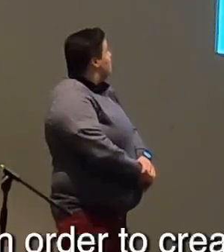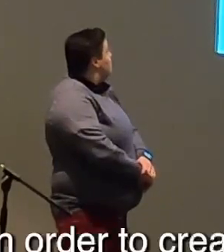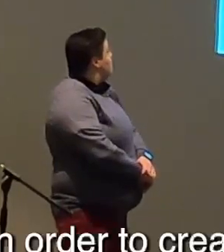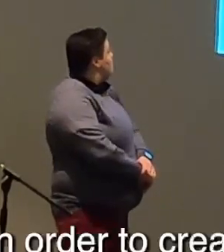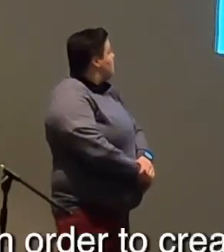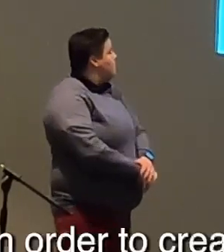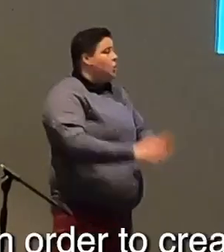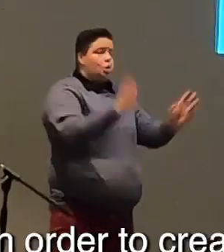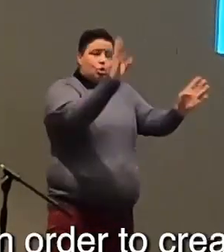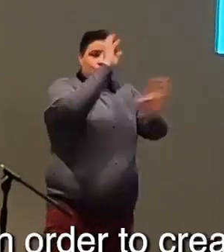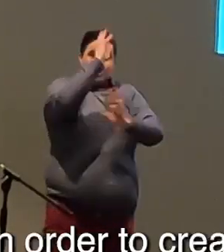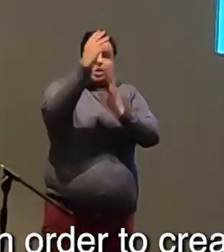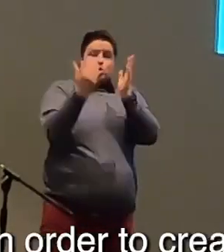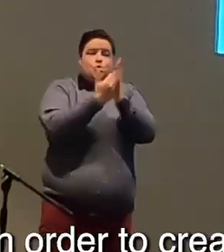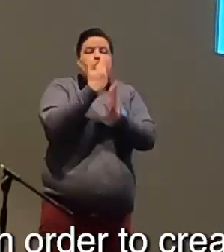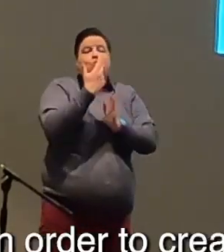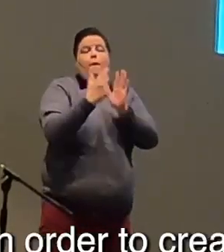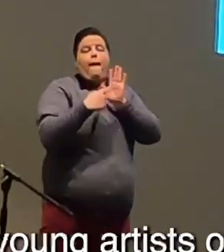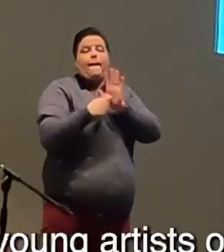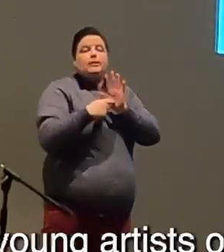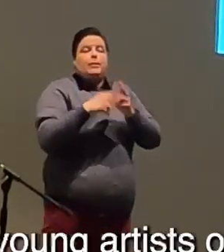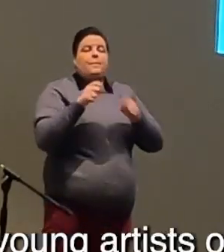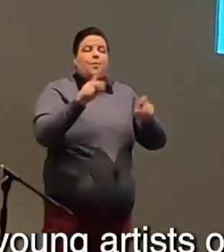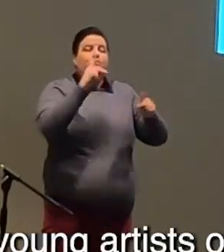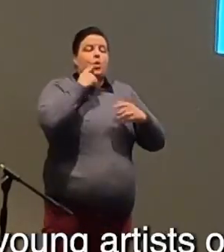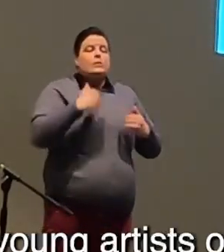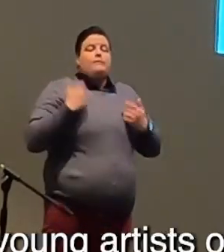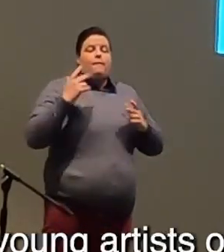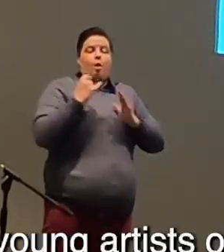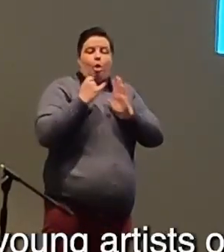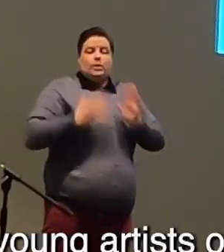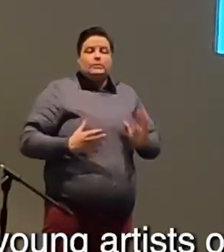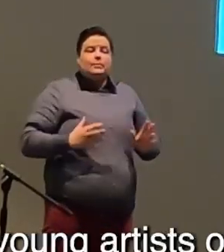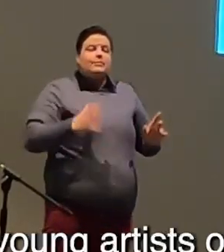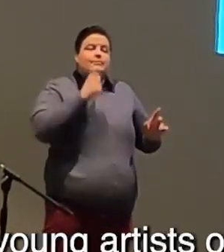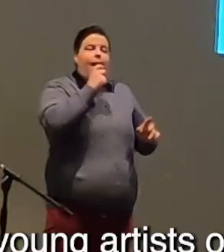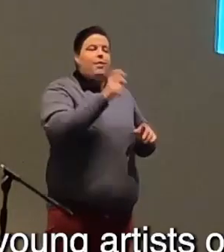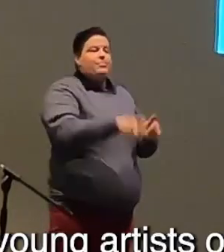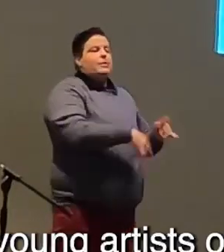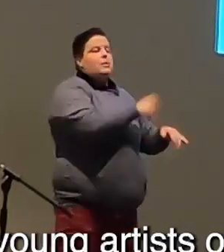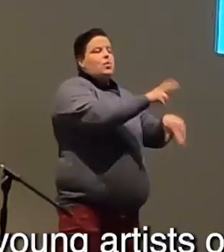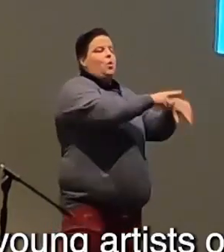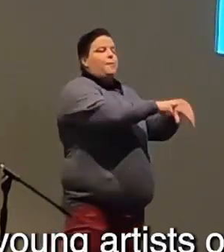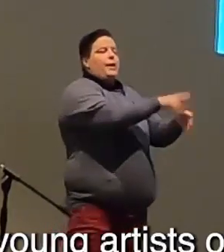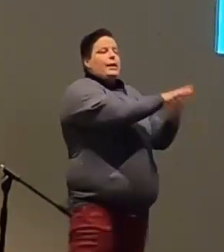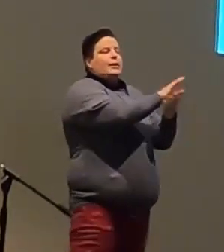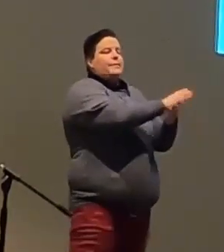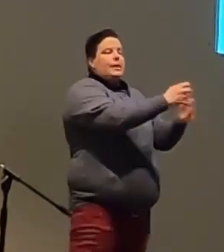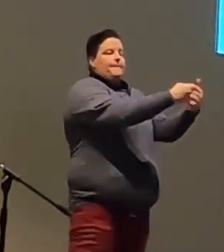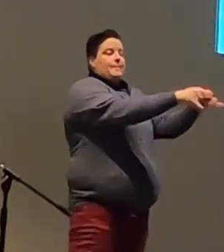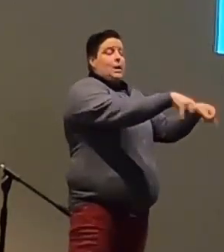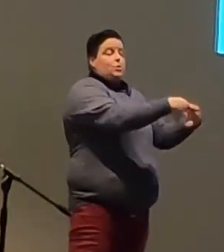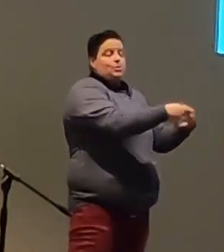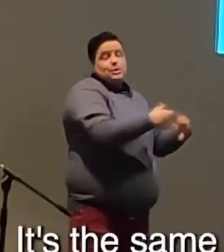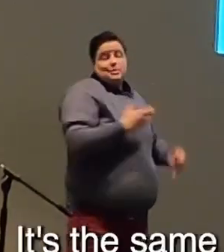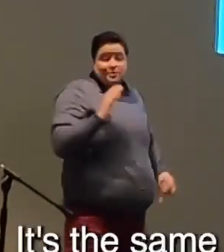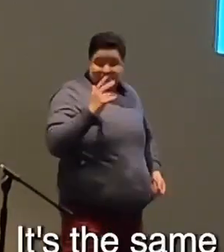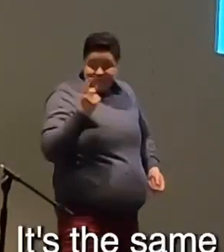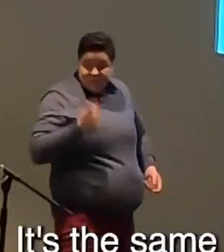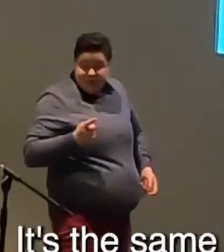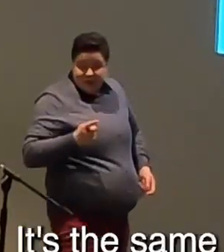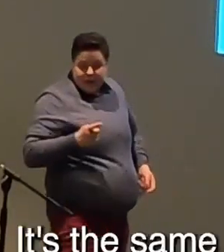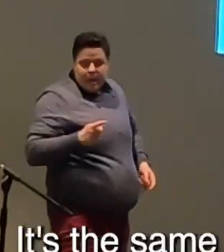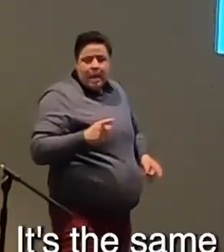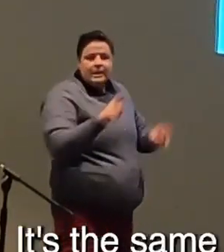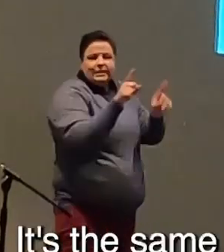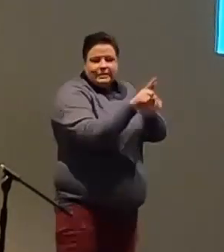order to create new exhibition opportunities for young artists outside the existing academic boundaries. Sound familiar? It's the same